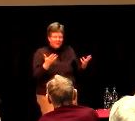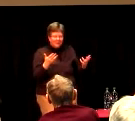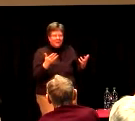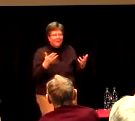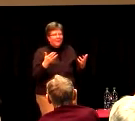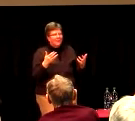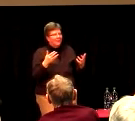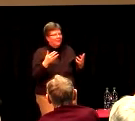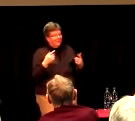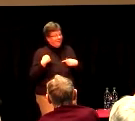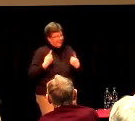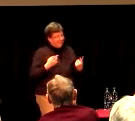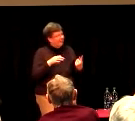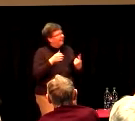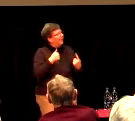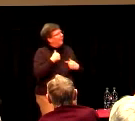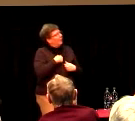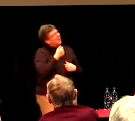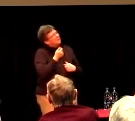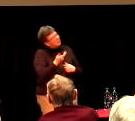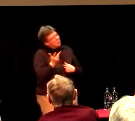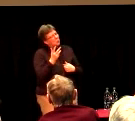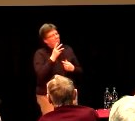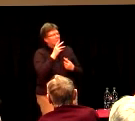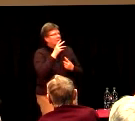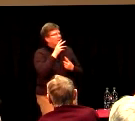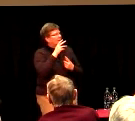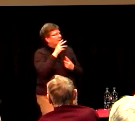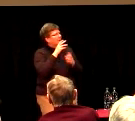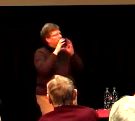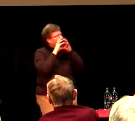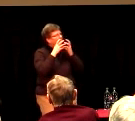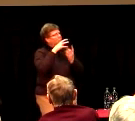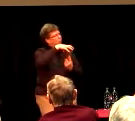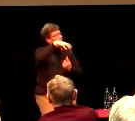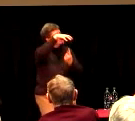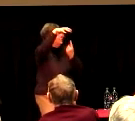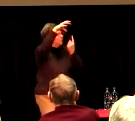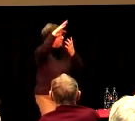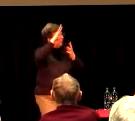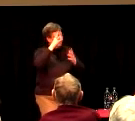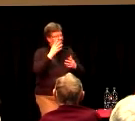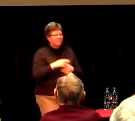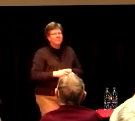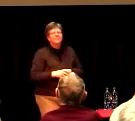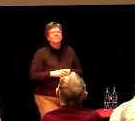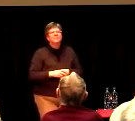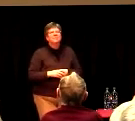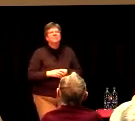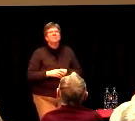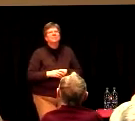up to see that 50 miles south it was a whole lot slower than it was 50 miles north.